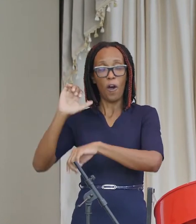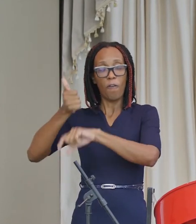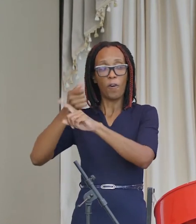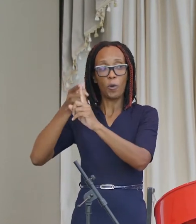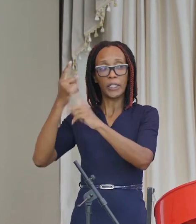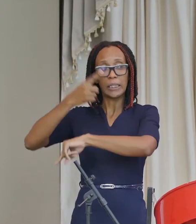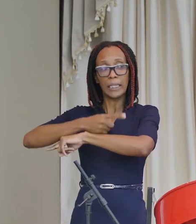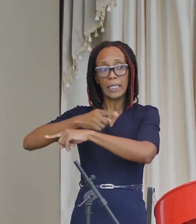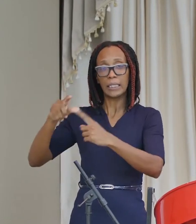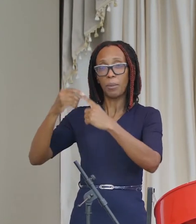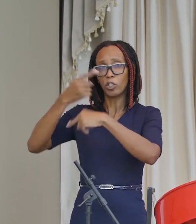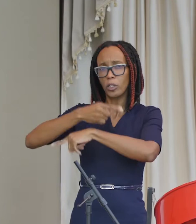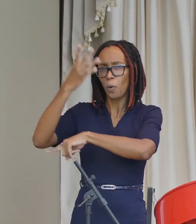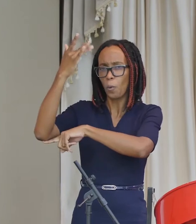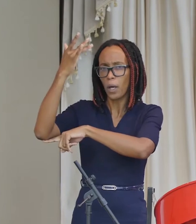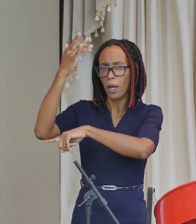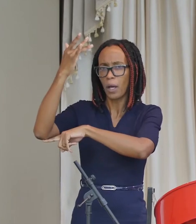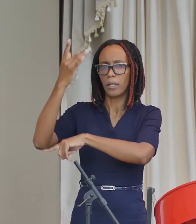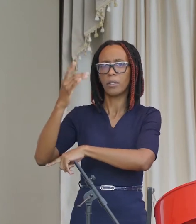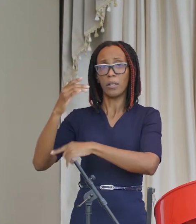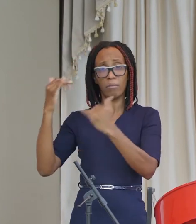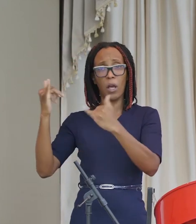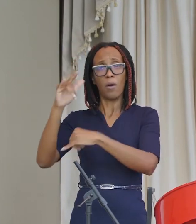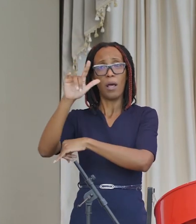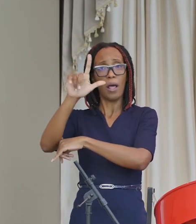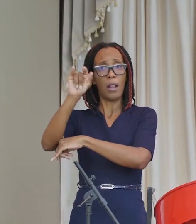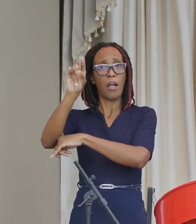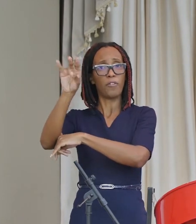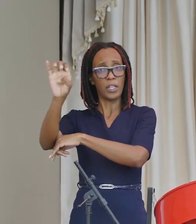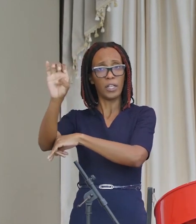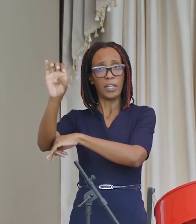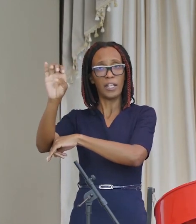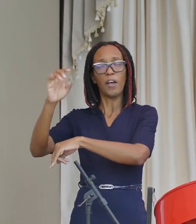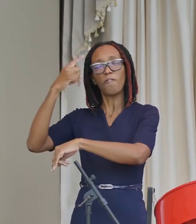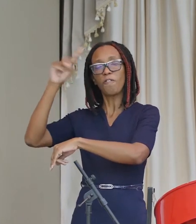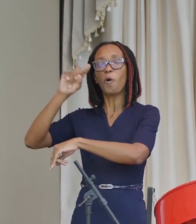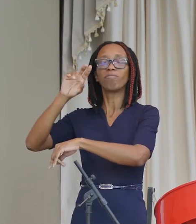this Women's Day is a special one to us as we have it live on national community.